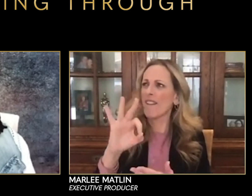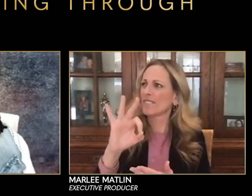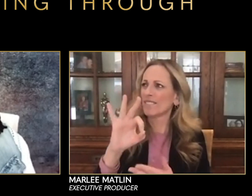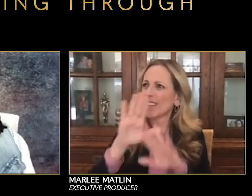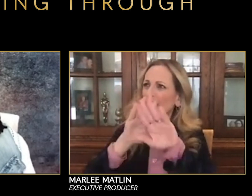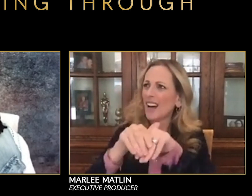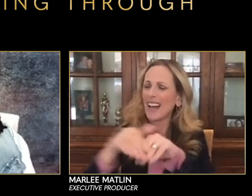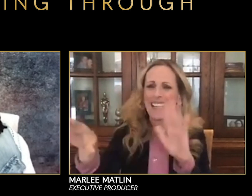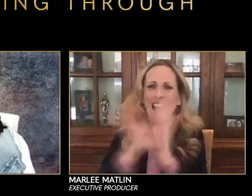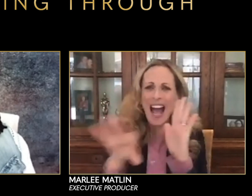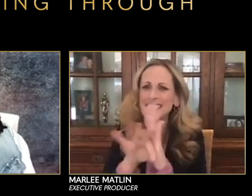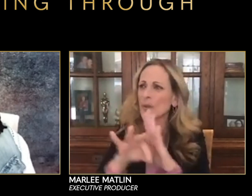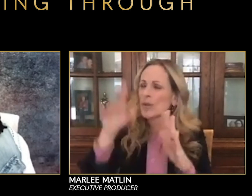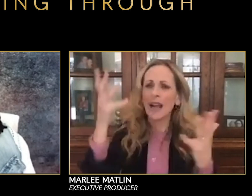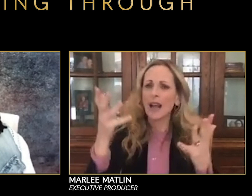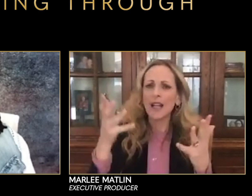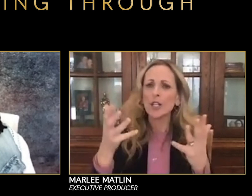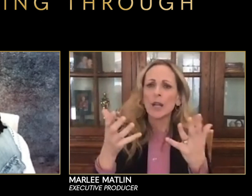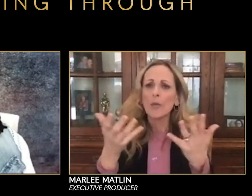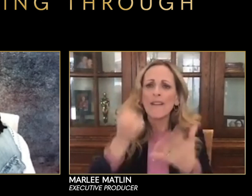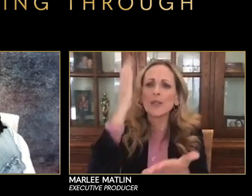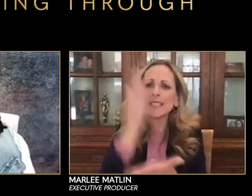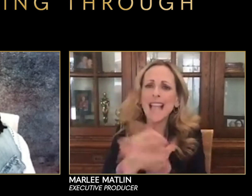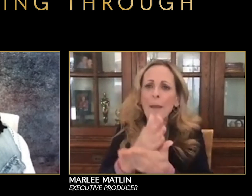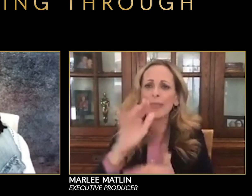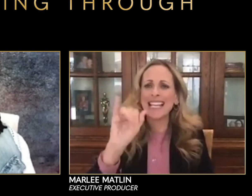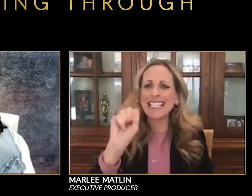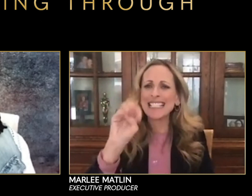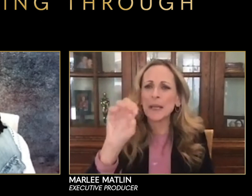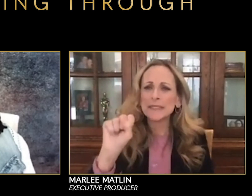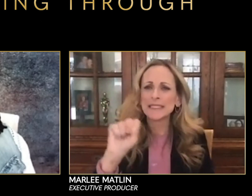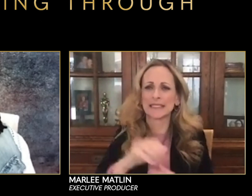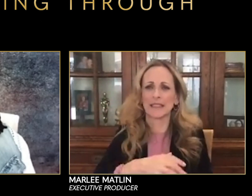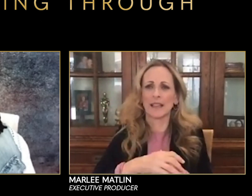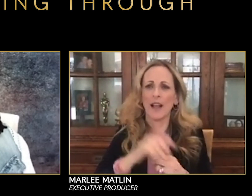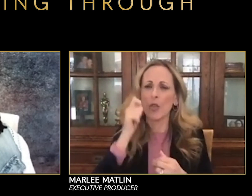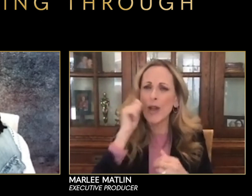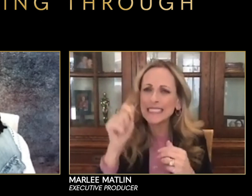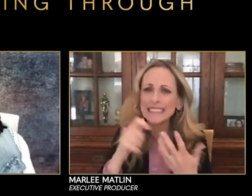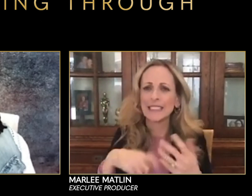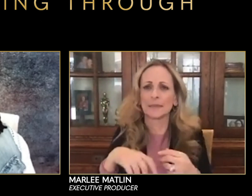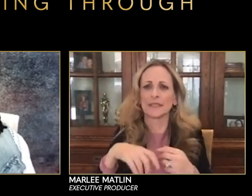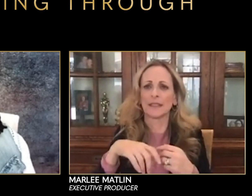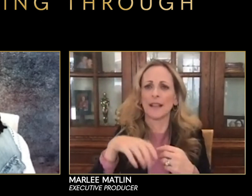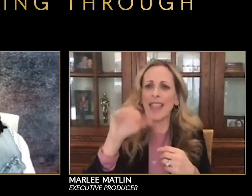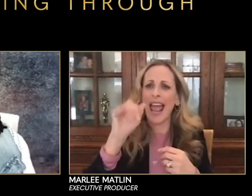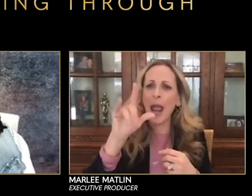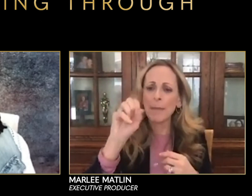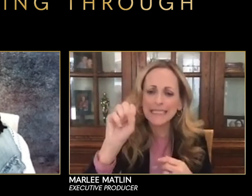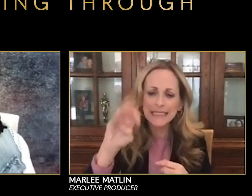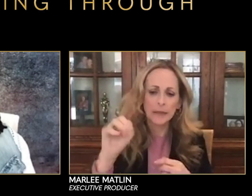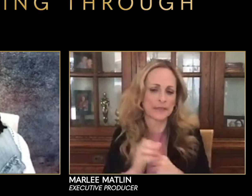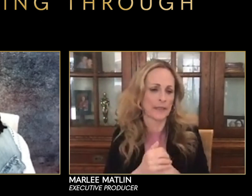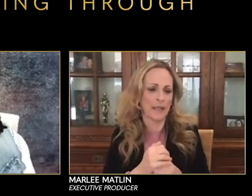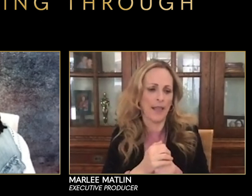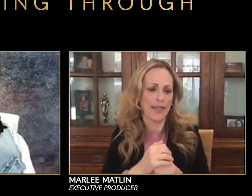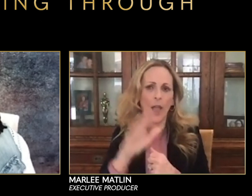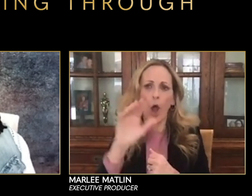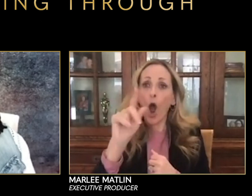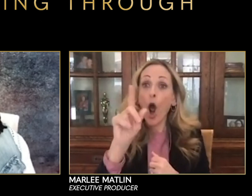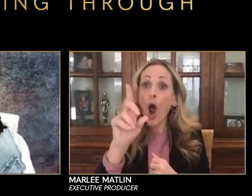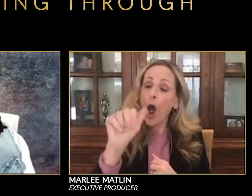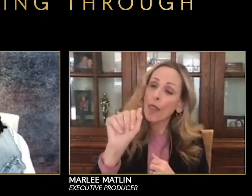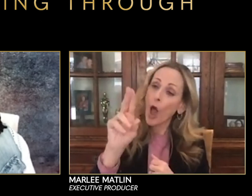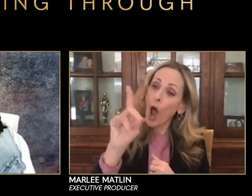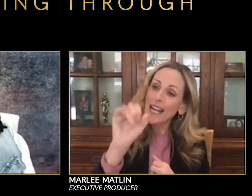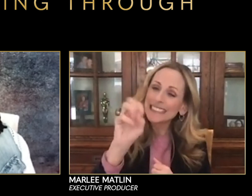to stop the artifice where acting is about taking on somebody that is not who you are. We have to stop all the isms